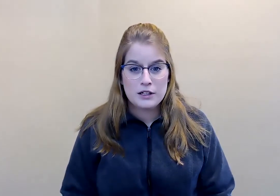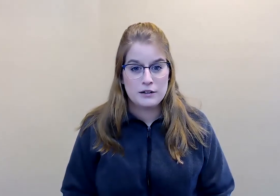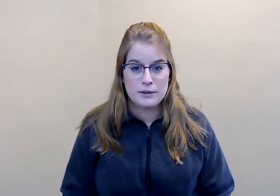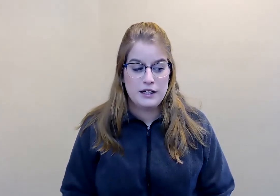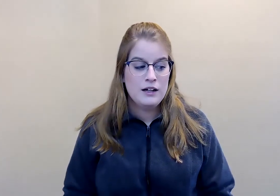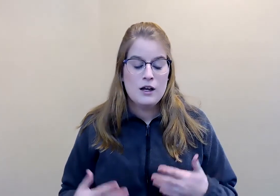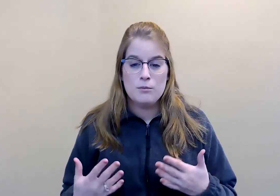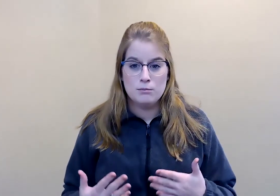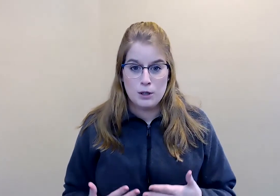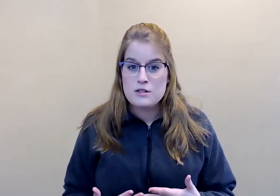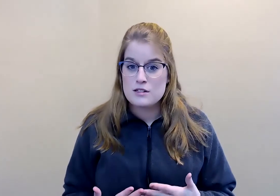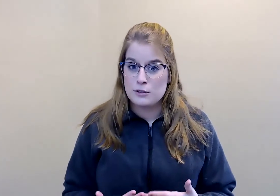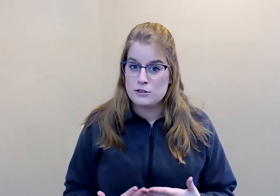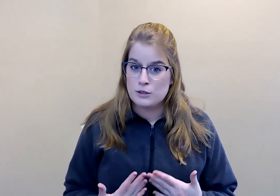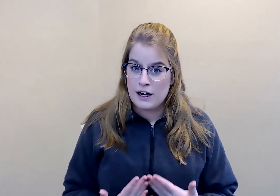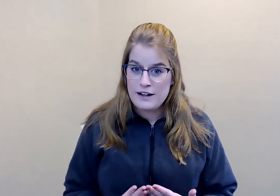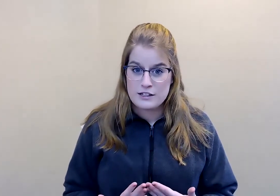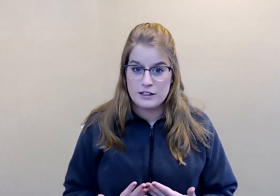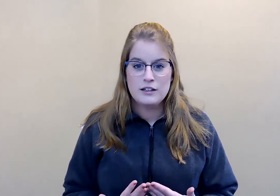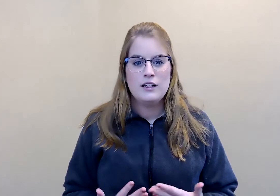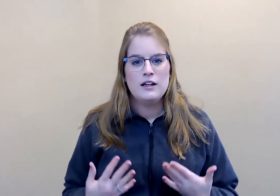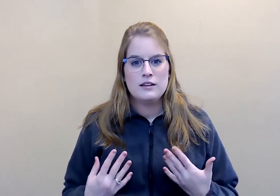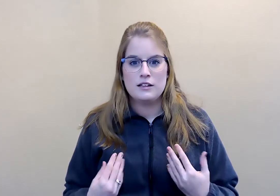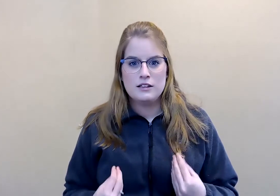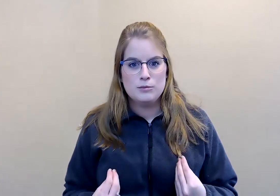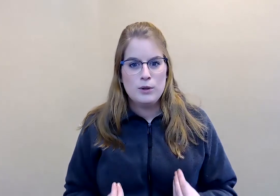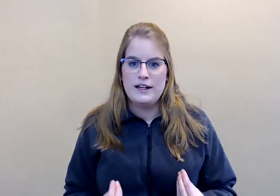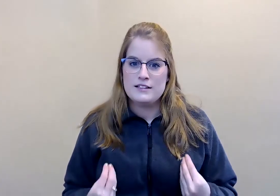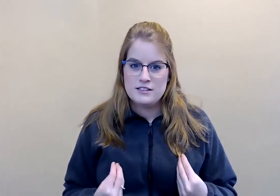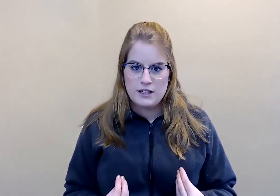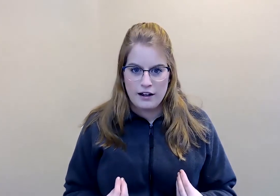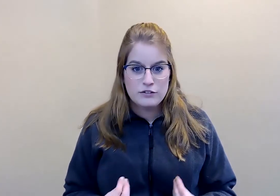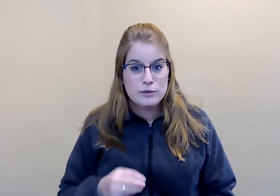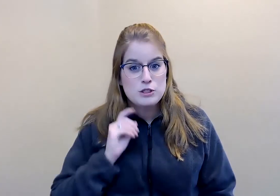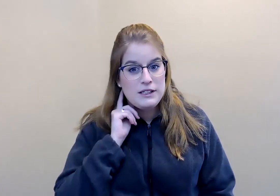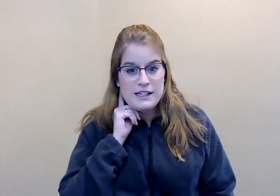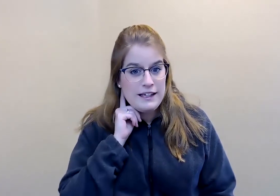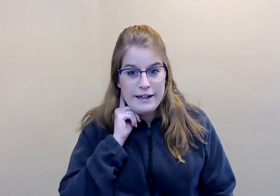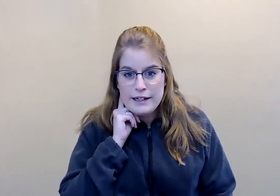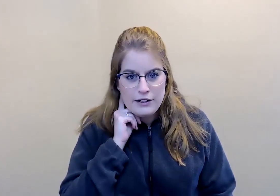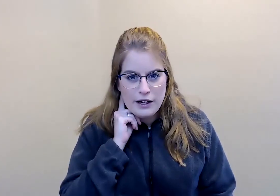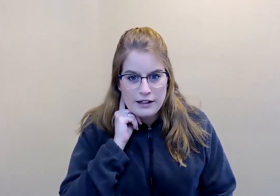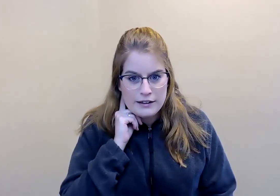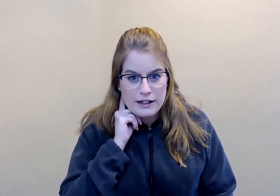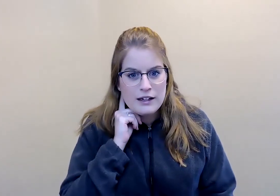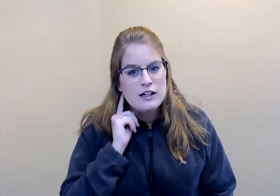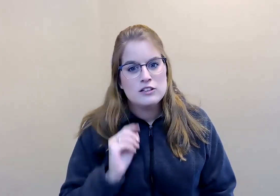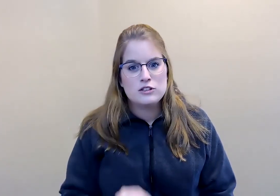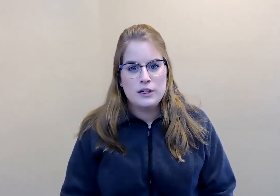going to read, Moses goes to a concert. The little boy is deaf, which means he can't hear anything. So he